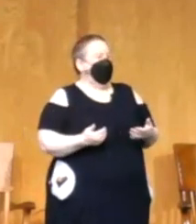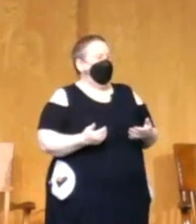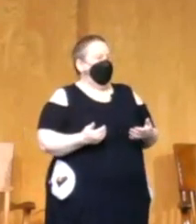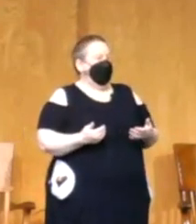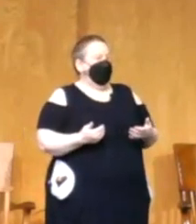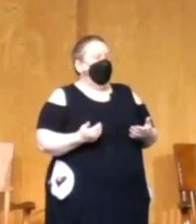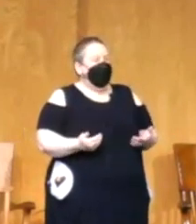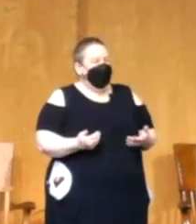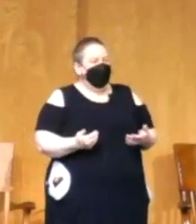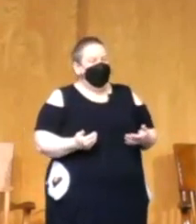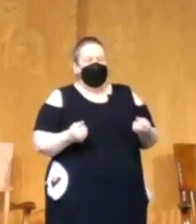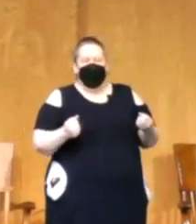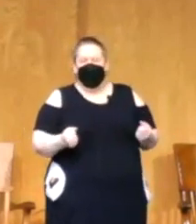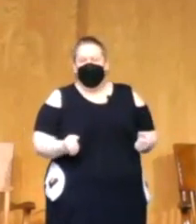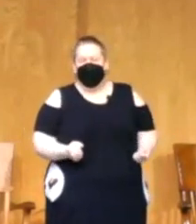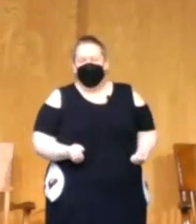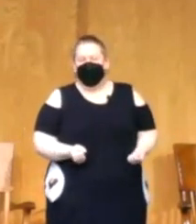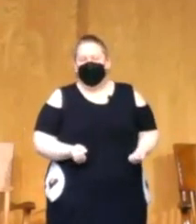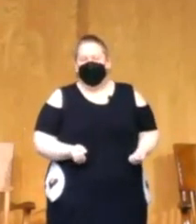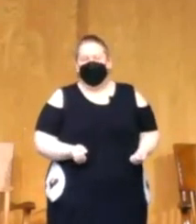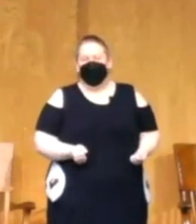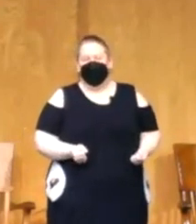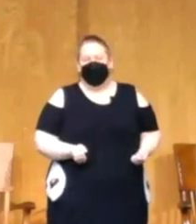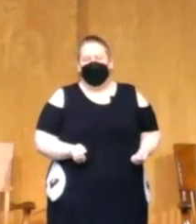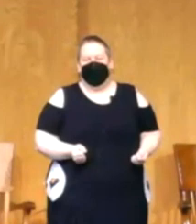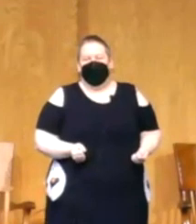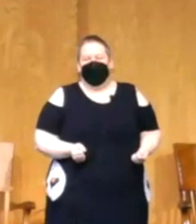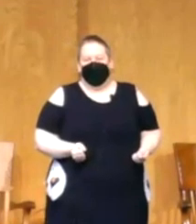run-of-the-mill life that we live.